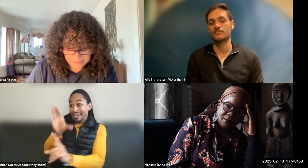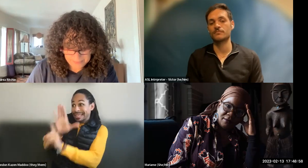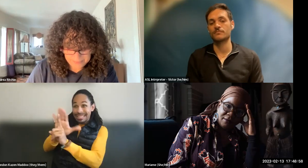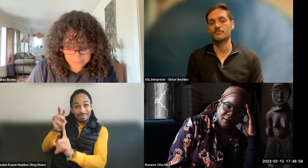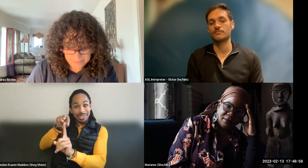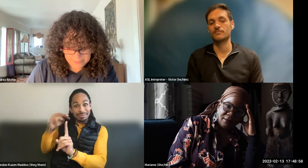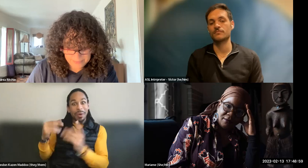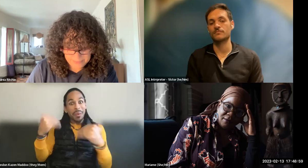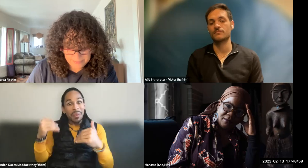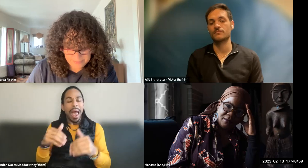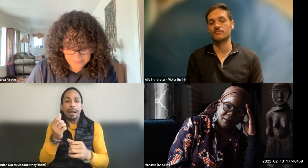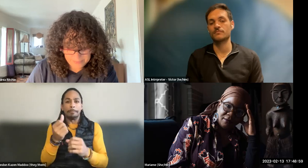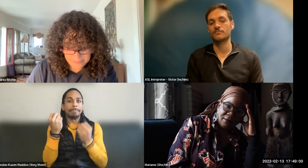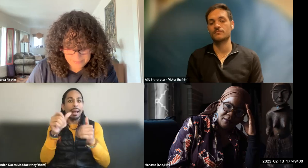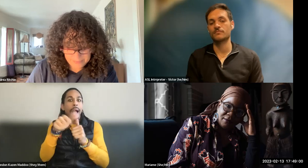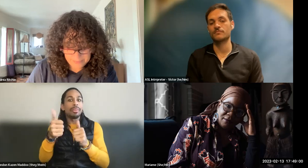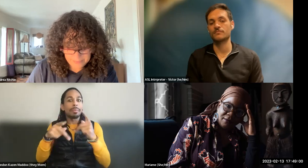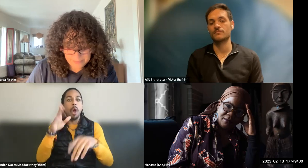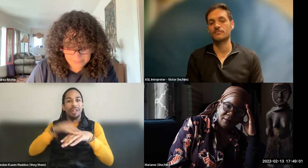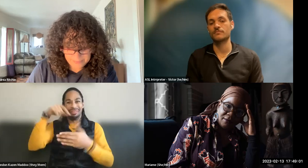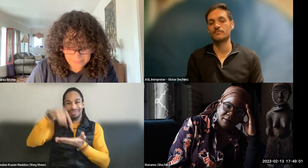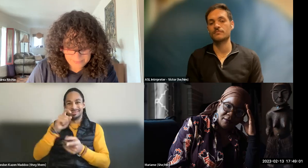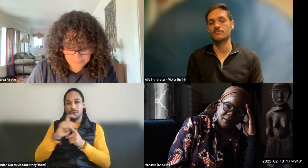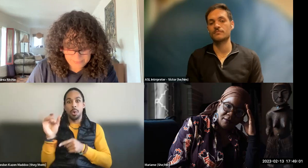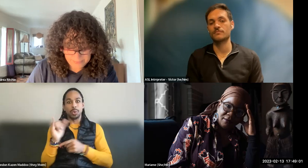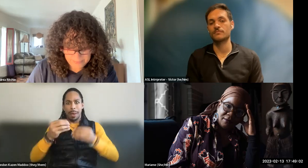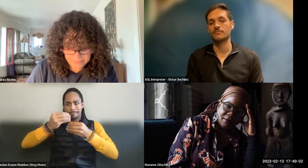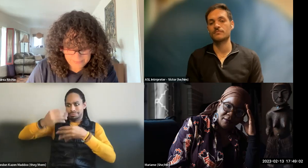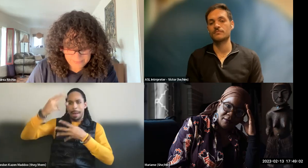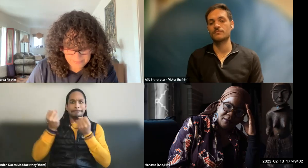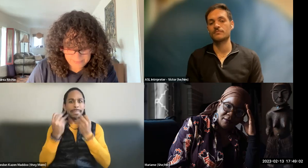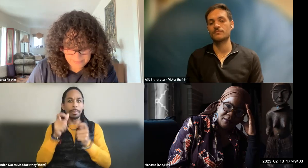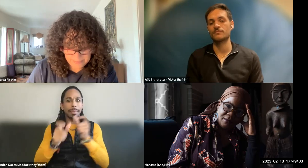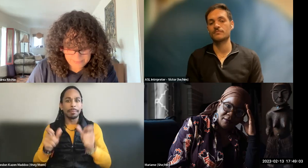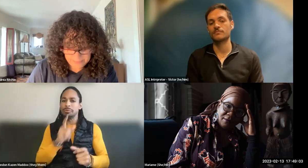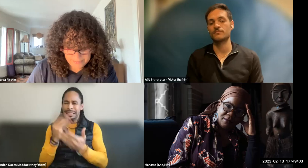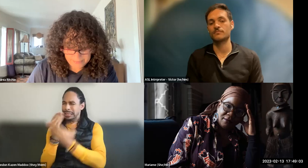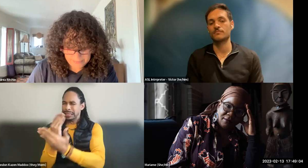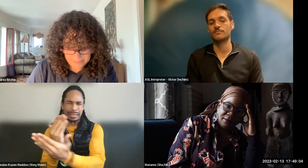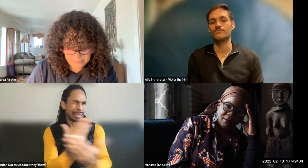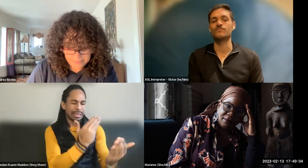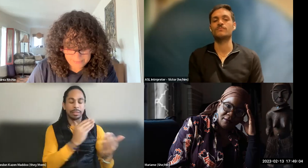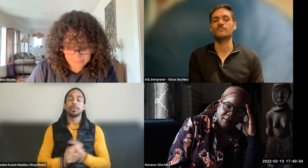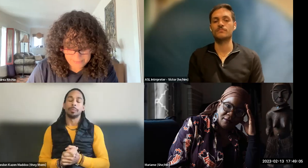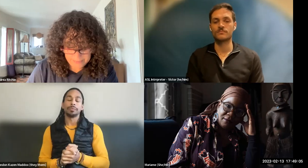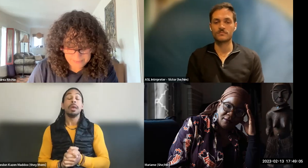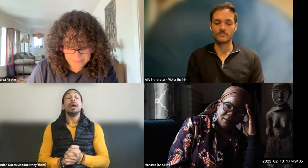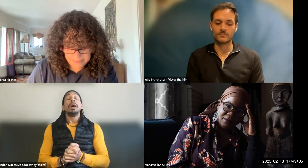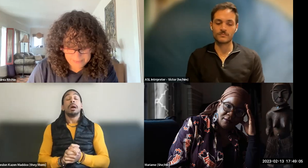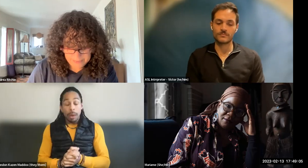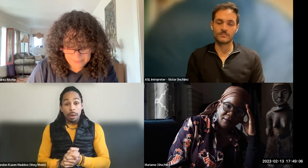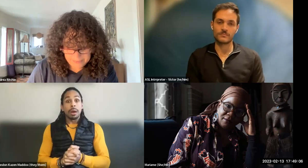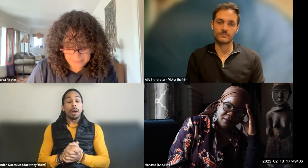people who are on this call. So I think I want to say the following things to